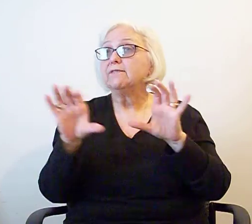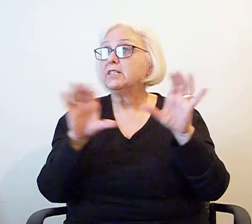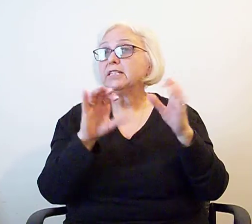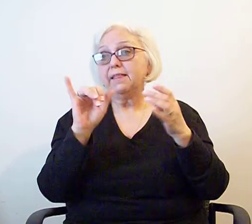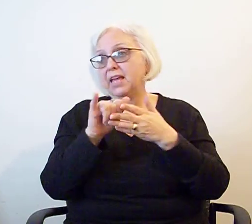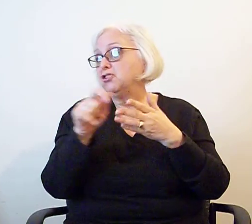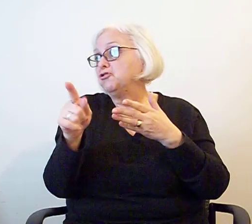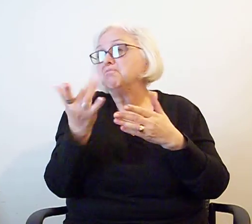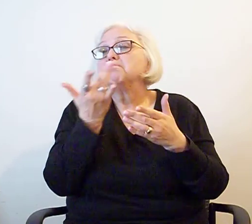choose.